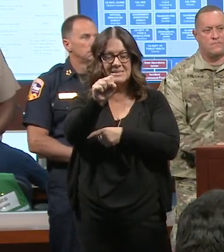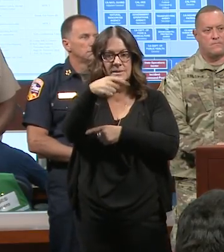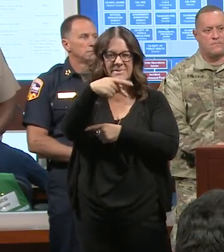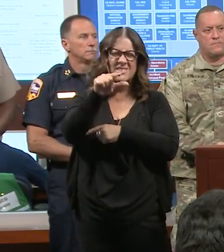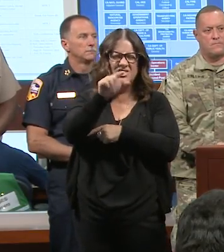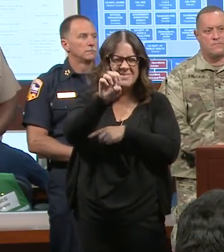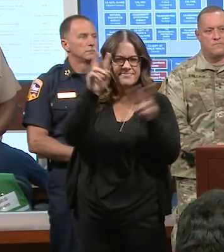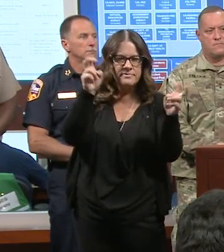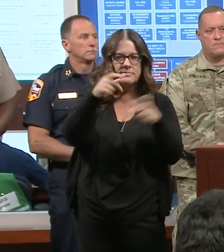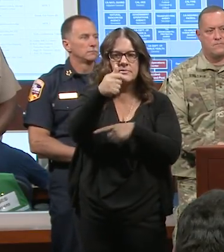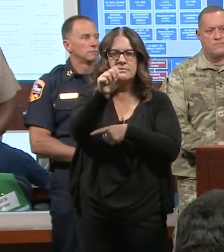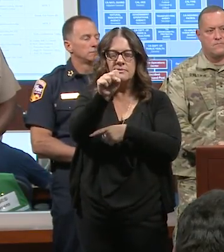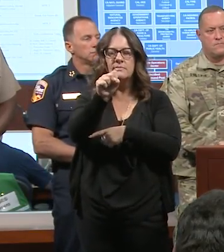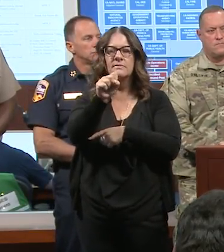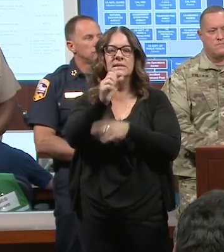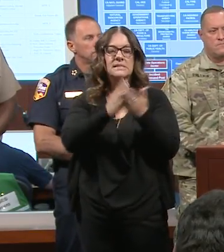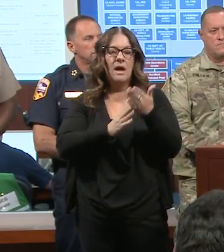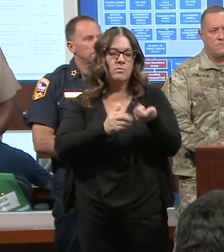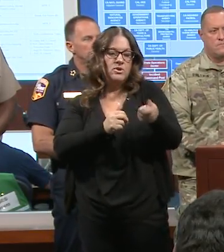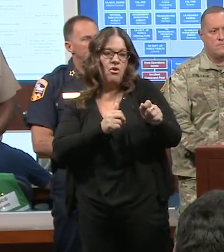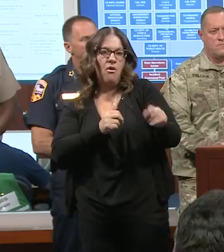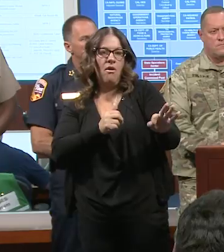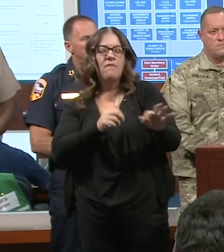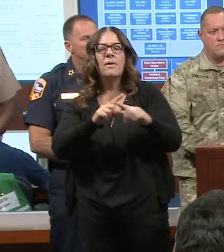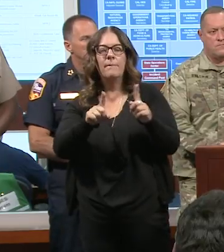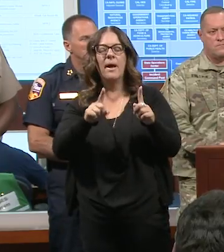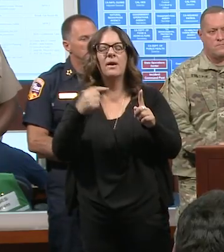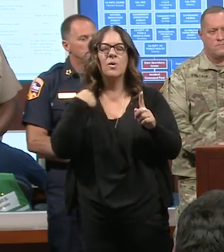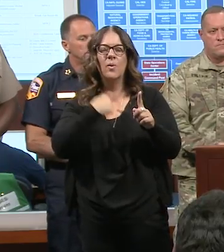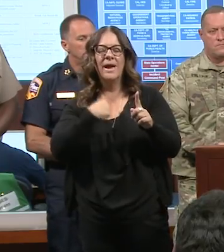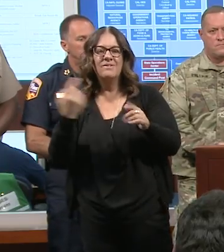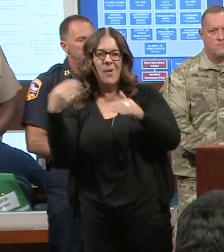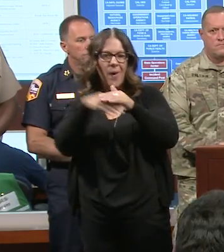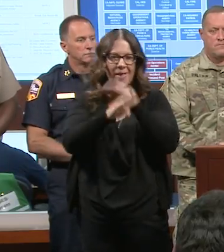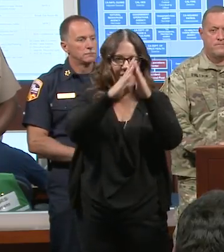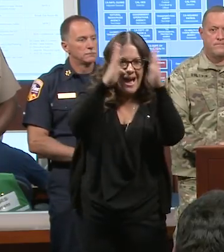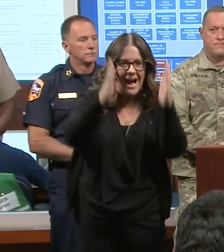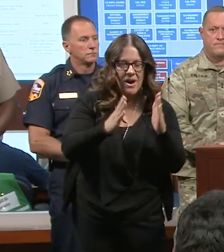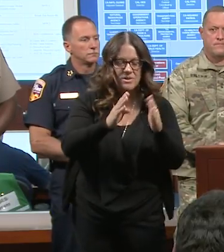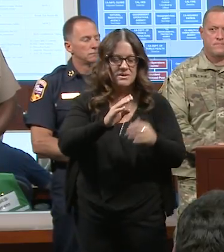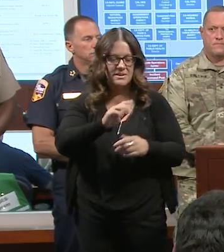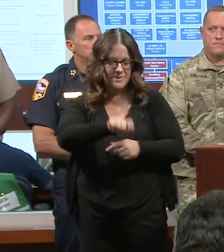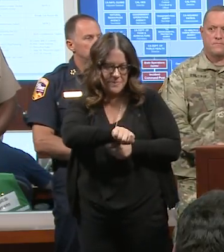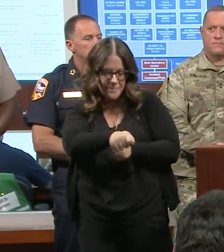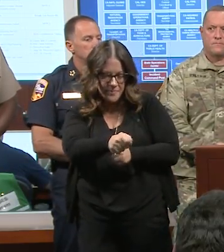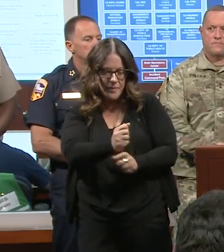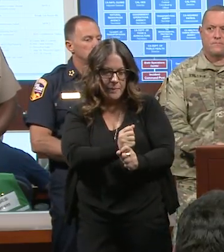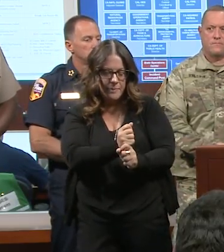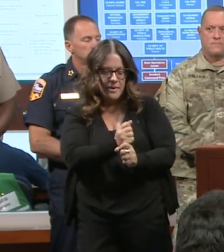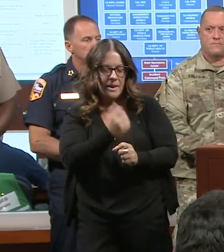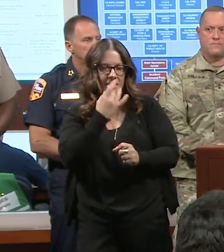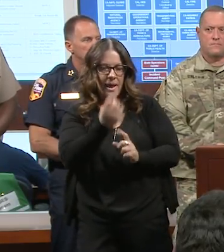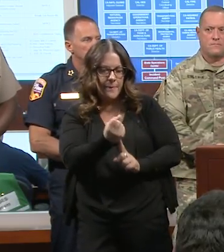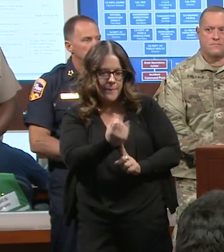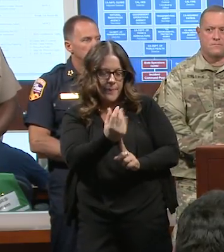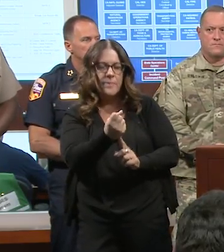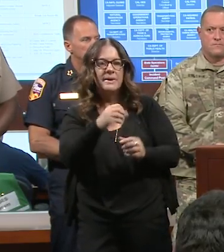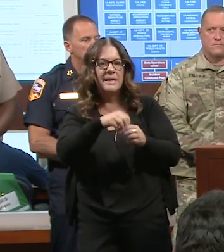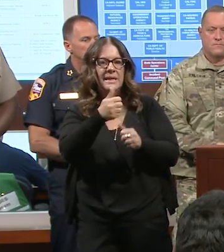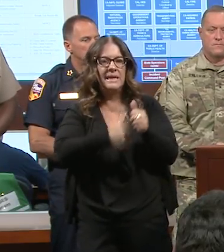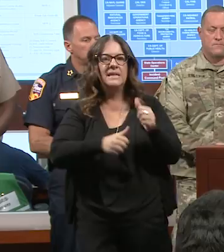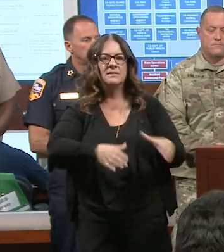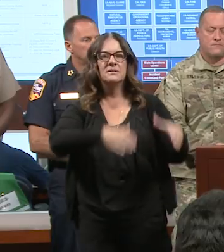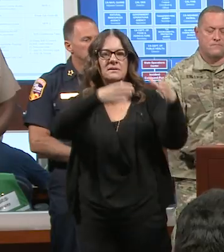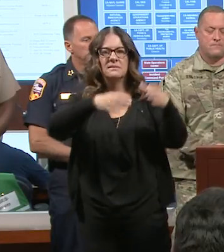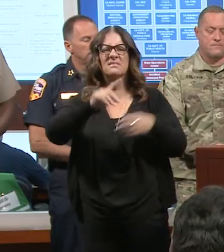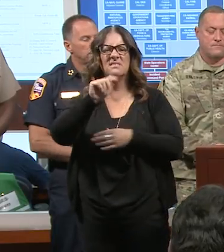where gas was turned off. They have to go back in and reset pilot lights. And that is a major effort of PG&E and the other utilities that are